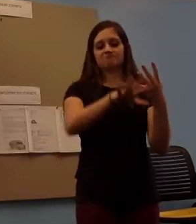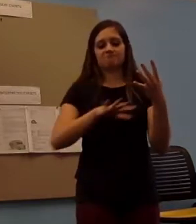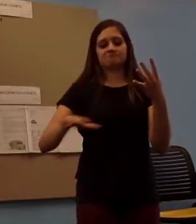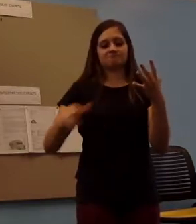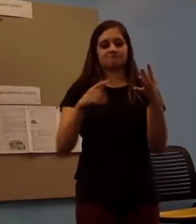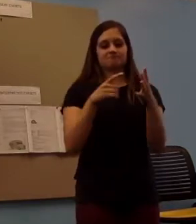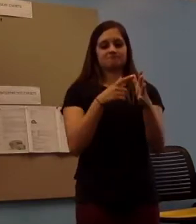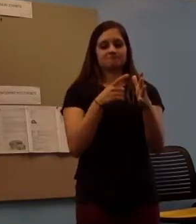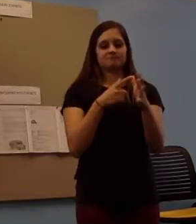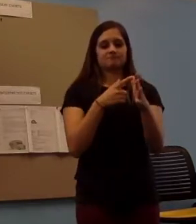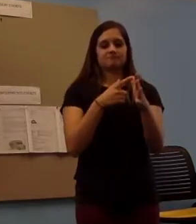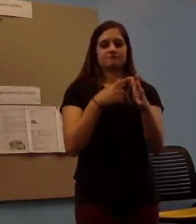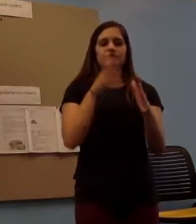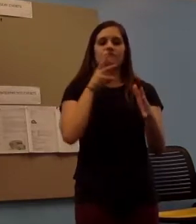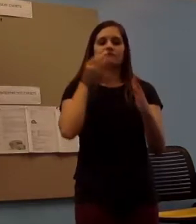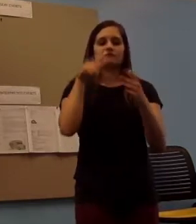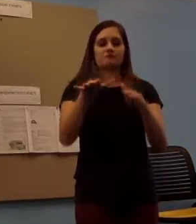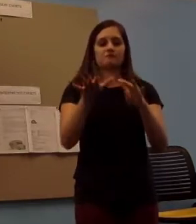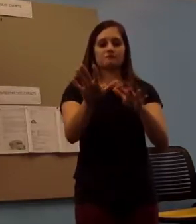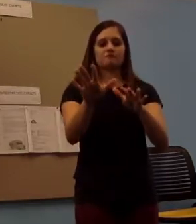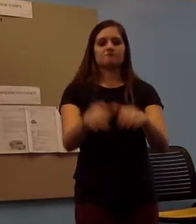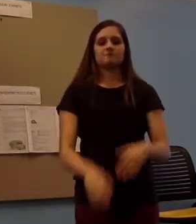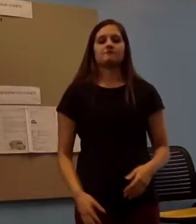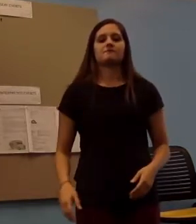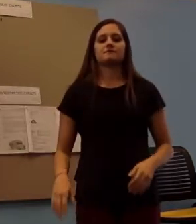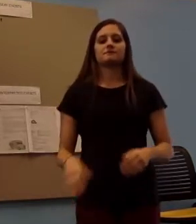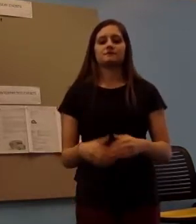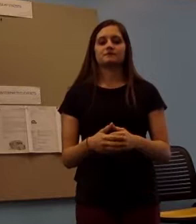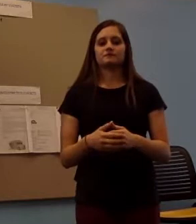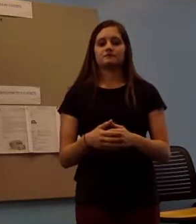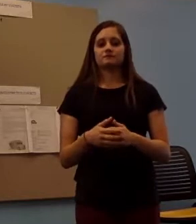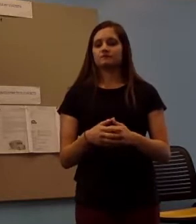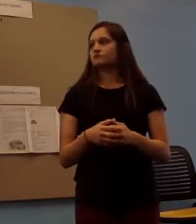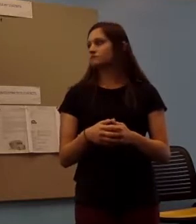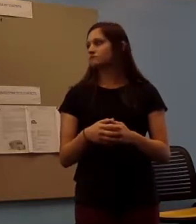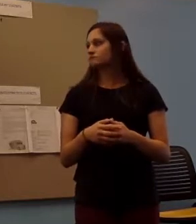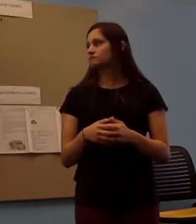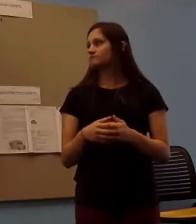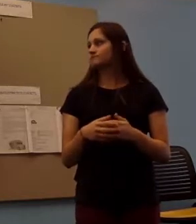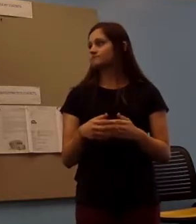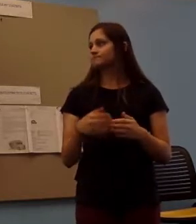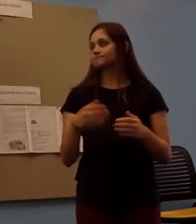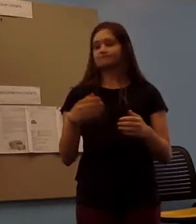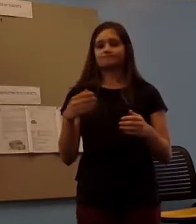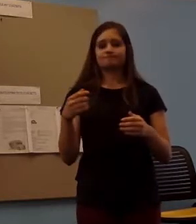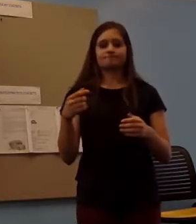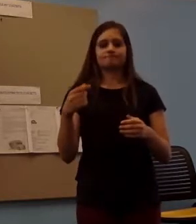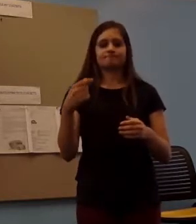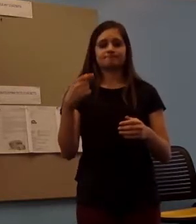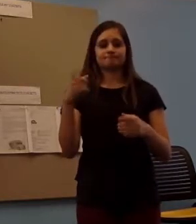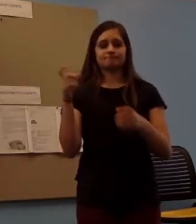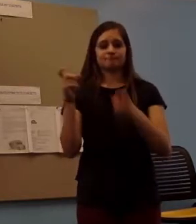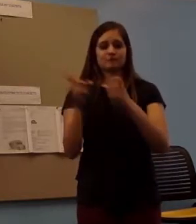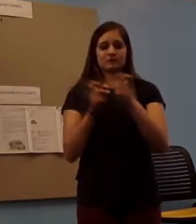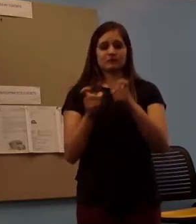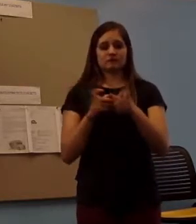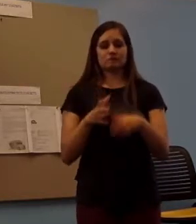the producers at the bottom, which will be the herbivores. You'll have the plants,